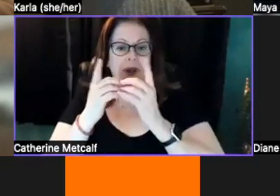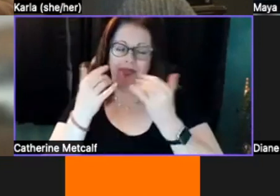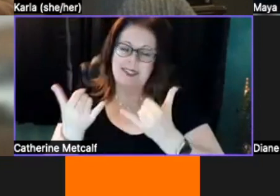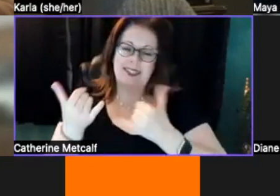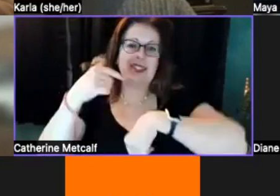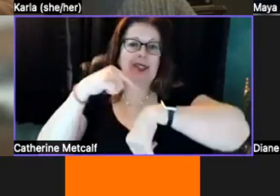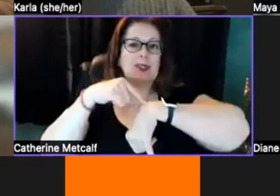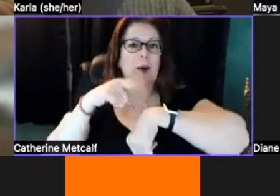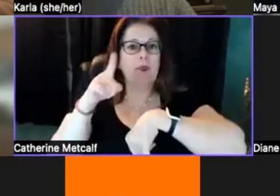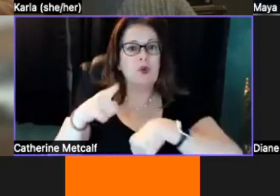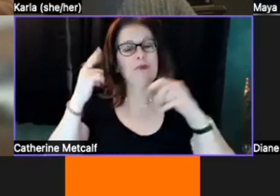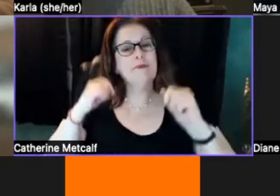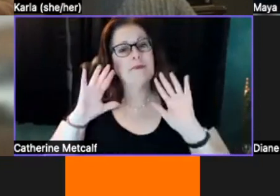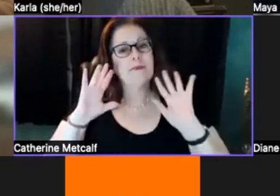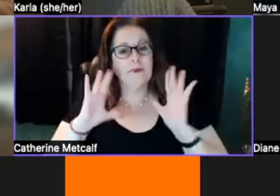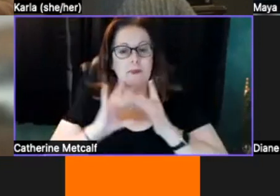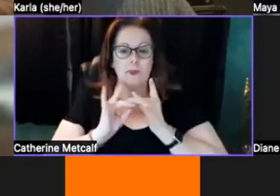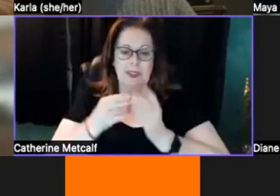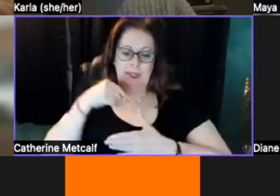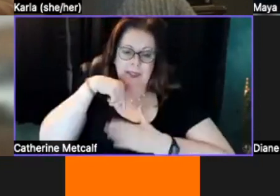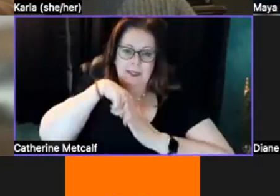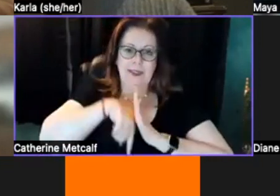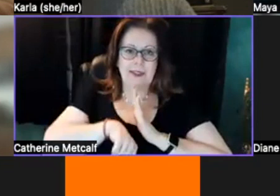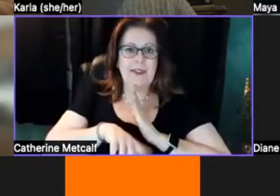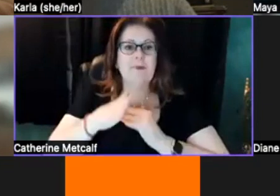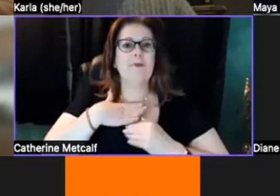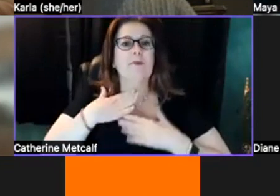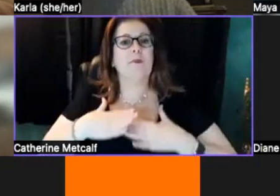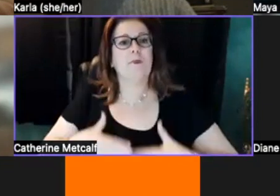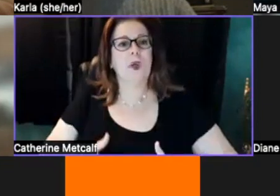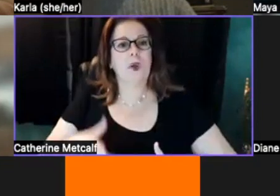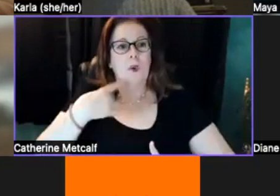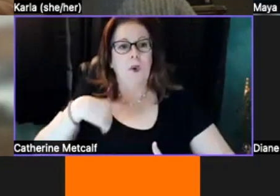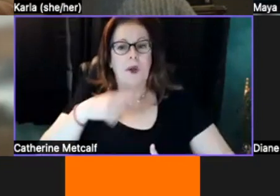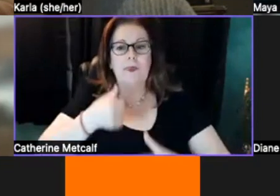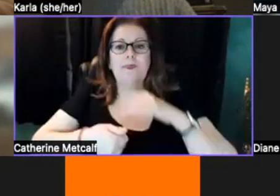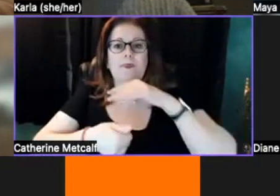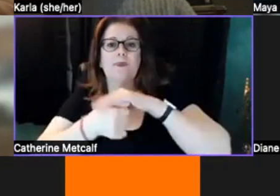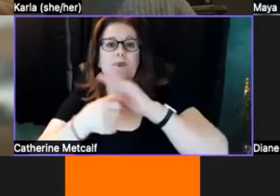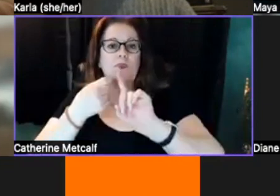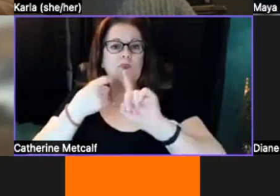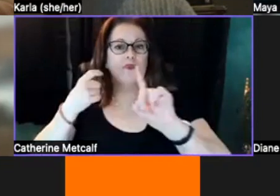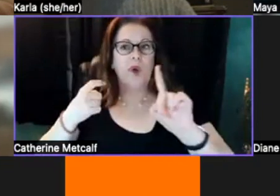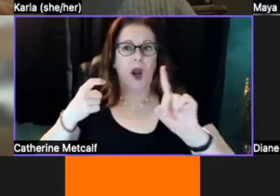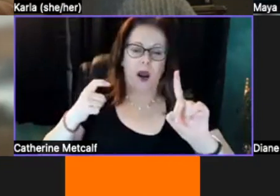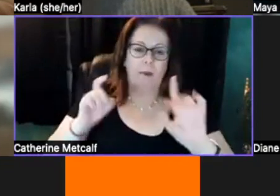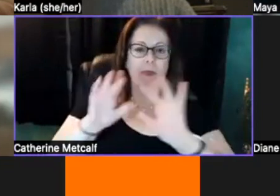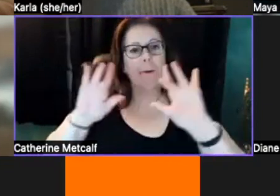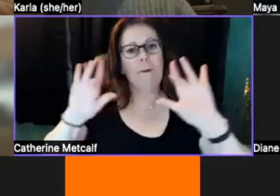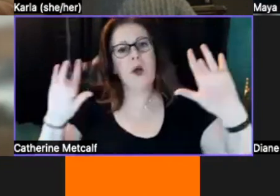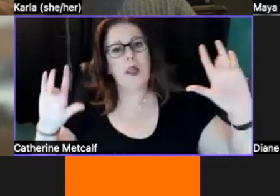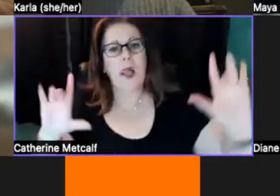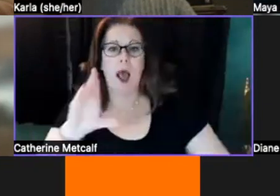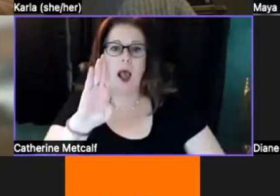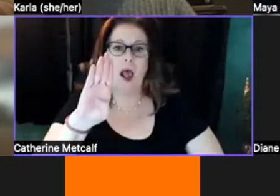and nested yourself deep in my body, and together all over we became refuge from the blight. In the end, I see our hearts on